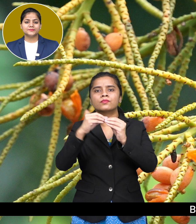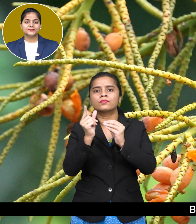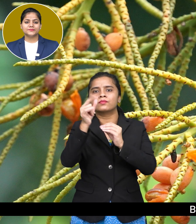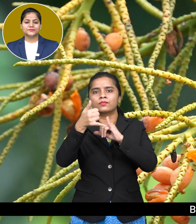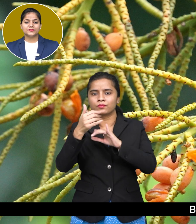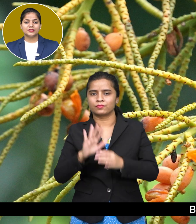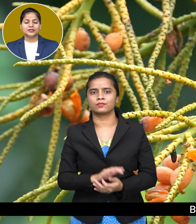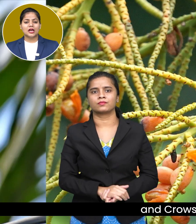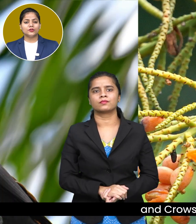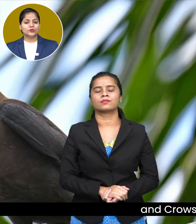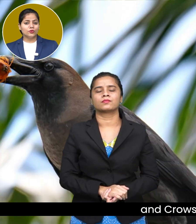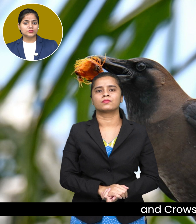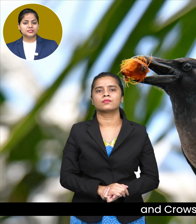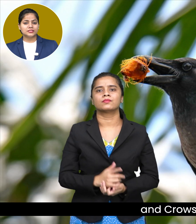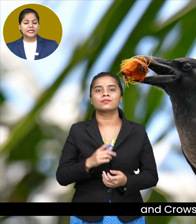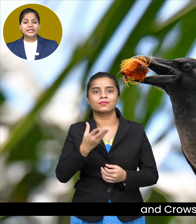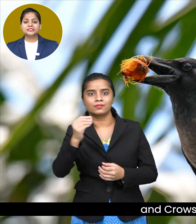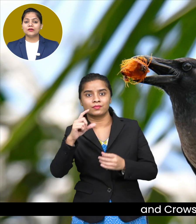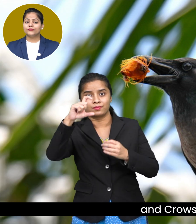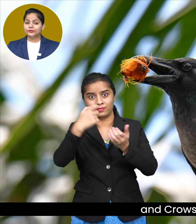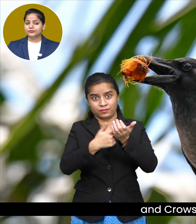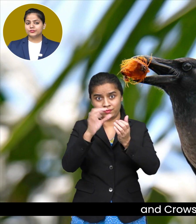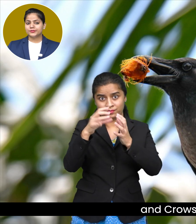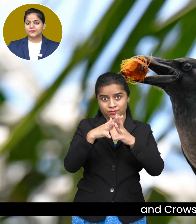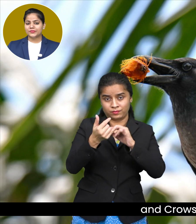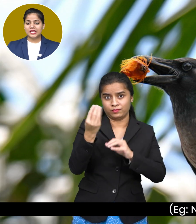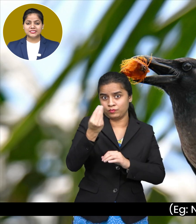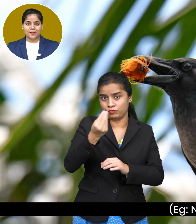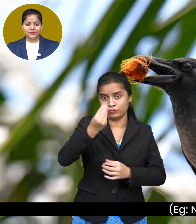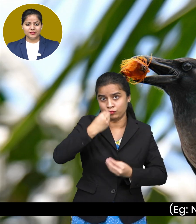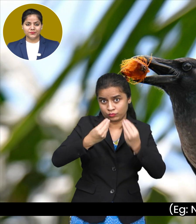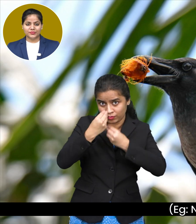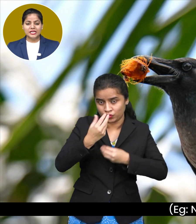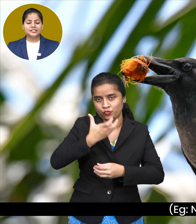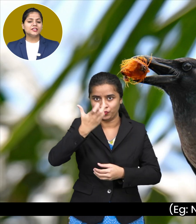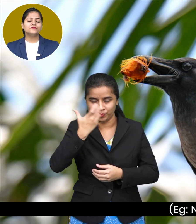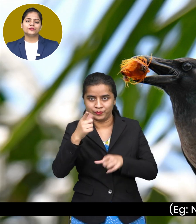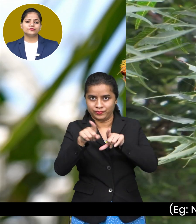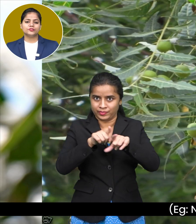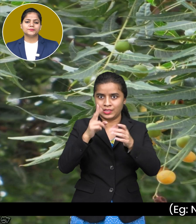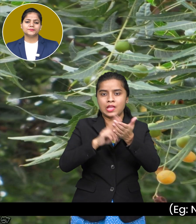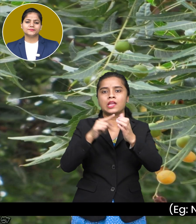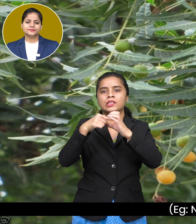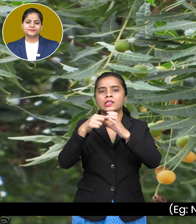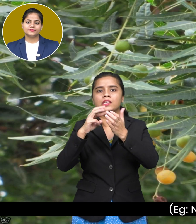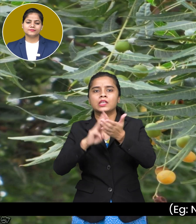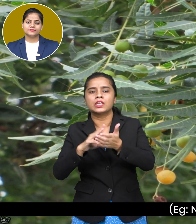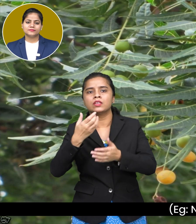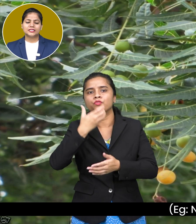bulbuls, and crows eat some fruits. Example: neem fruit.